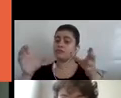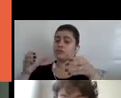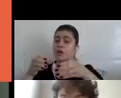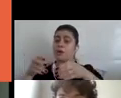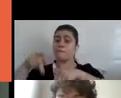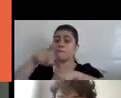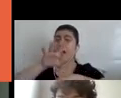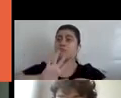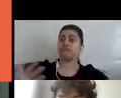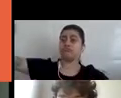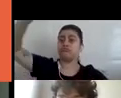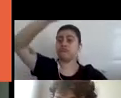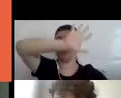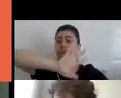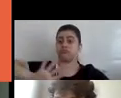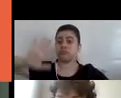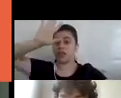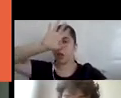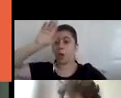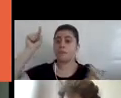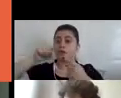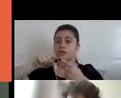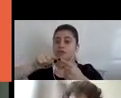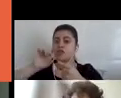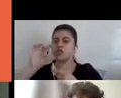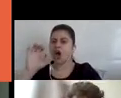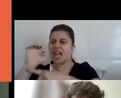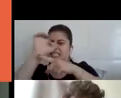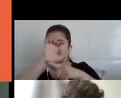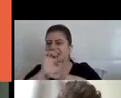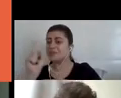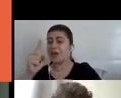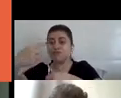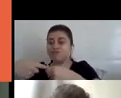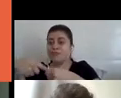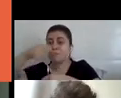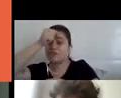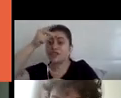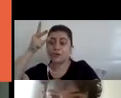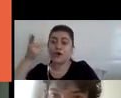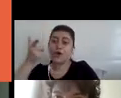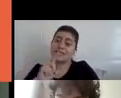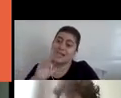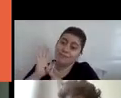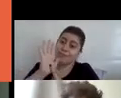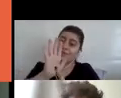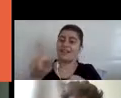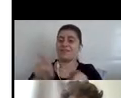session is available also in our YouTube channel if you are curious to have a look at